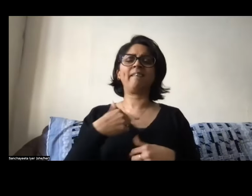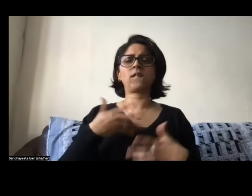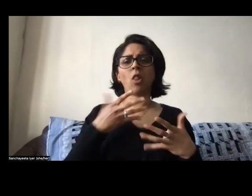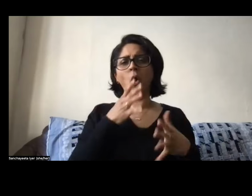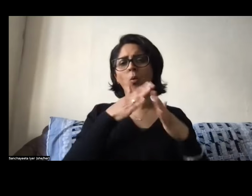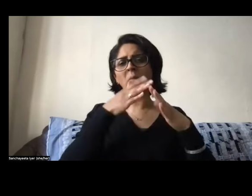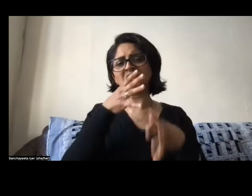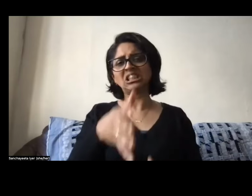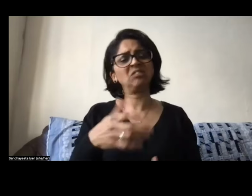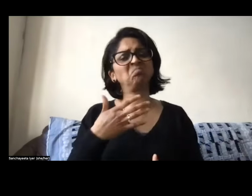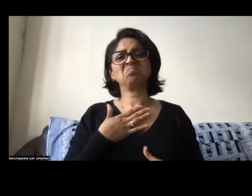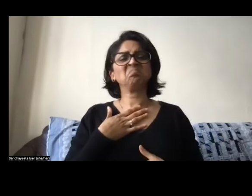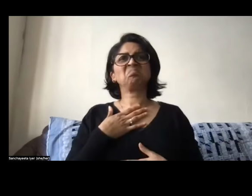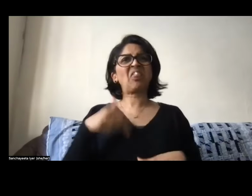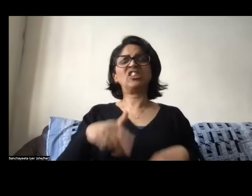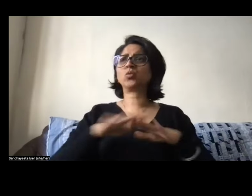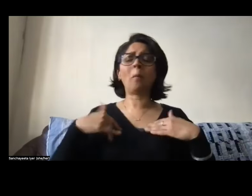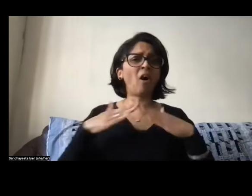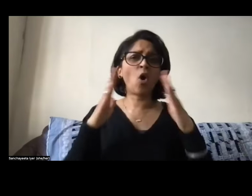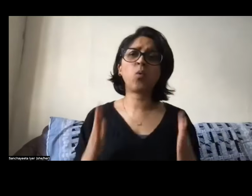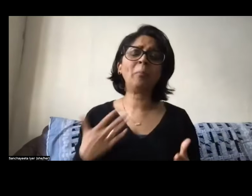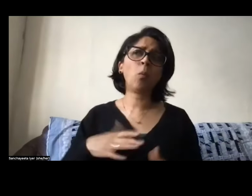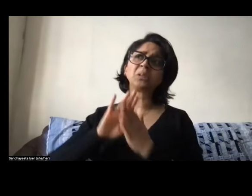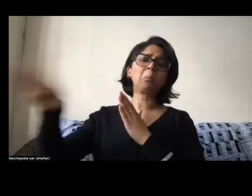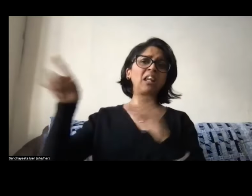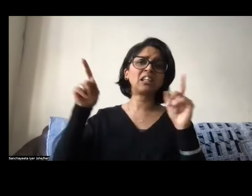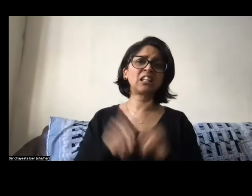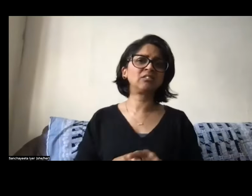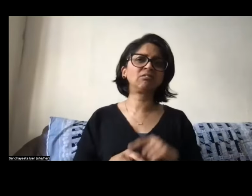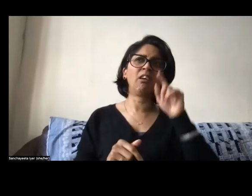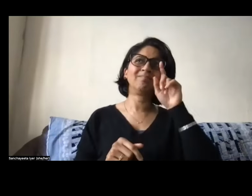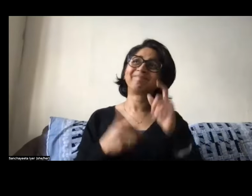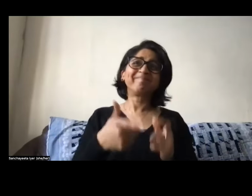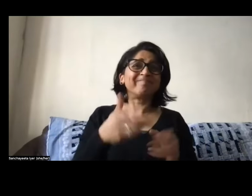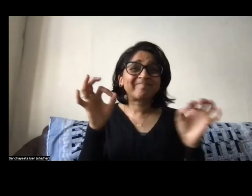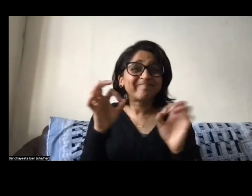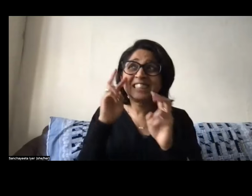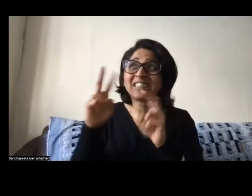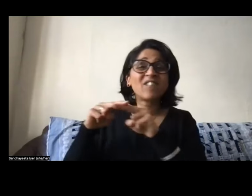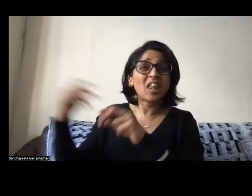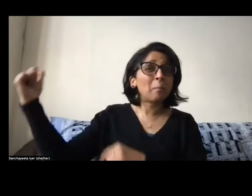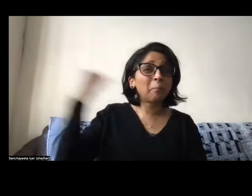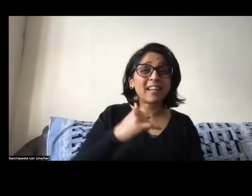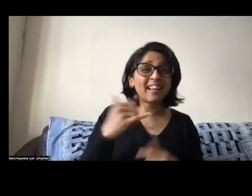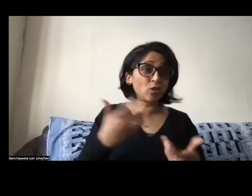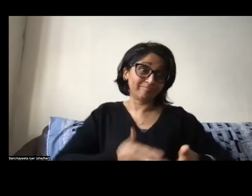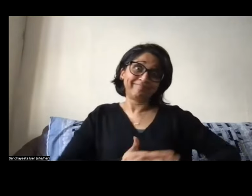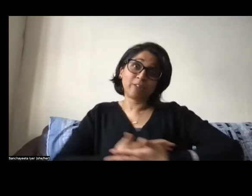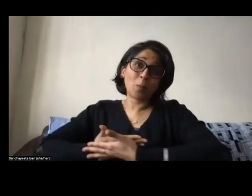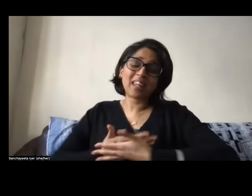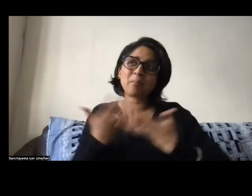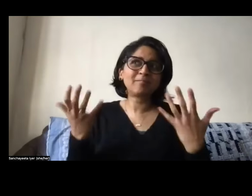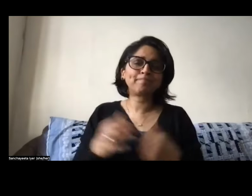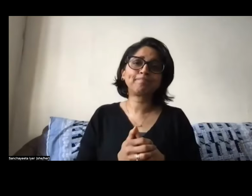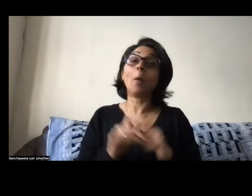One person said that I felt homesick. This is not my home. I want to go back to India. I haven't seen